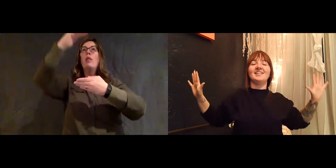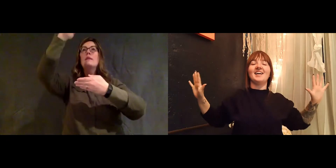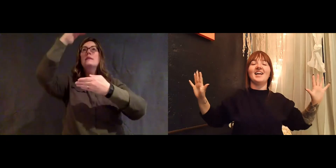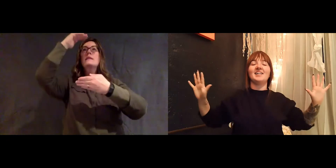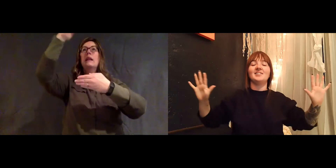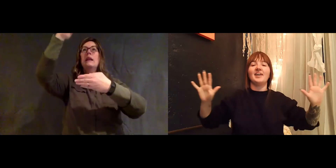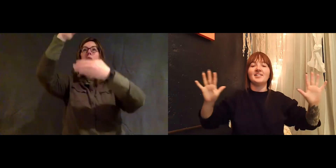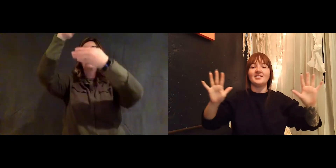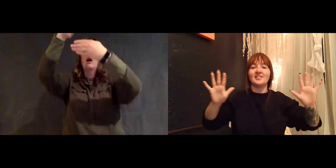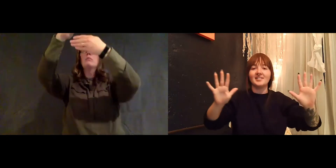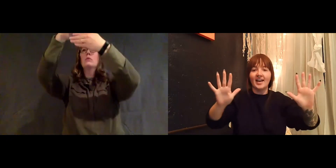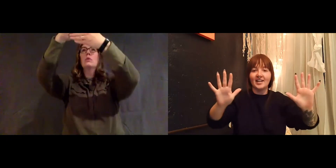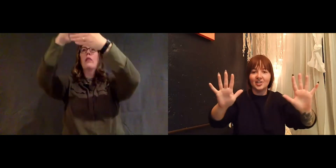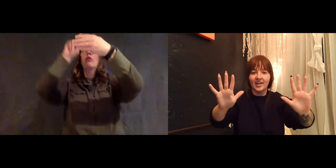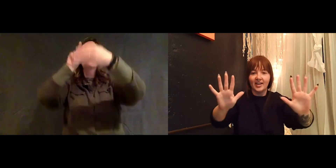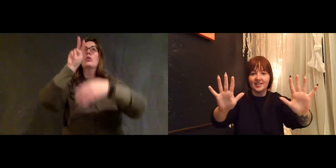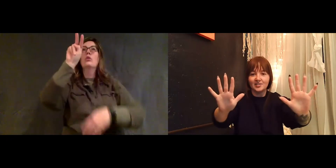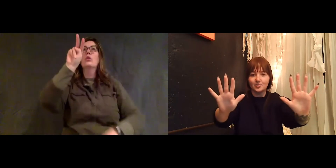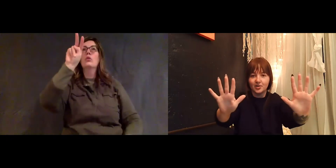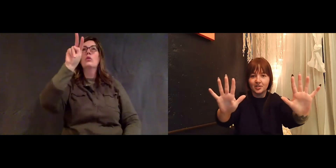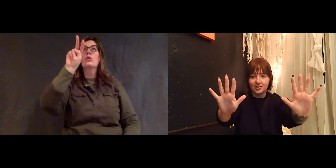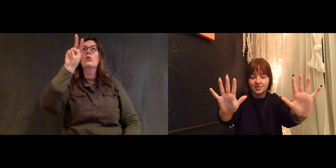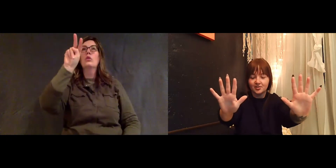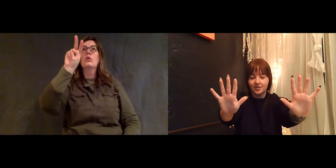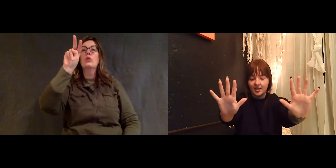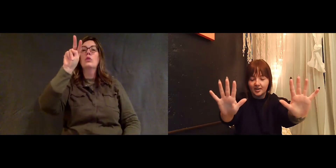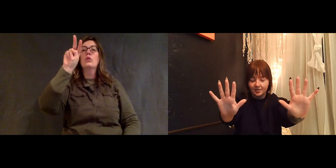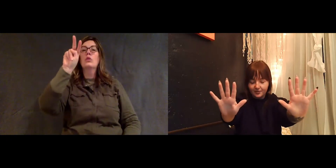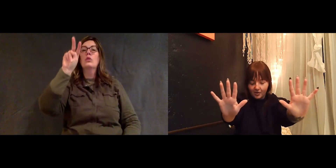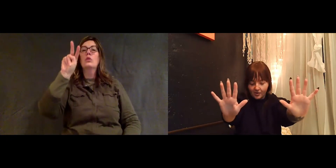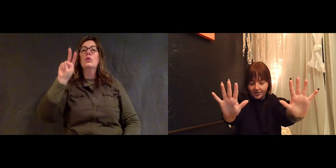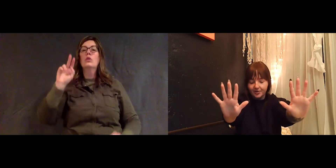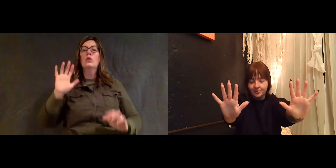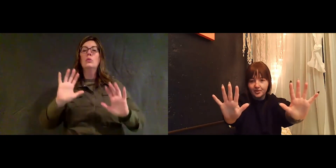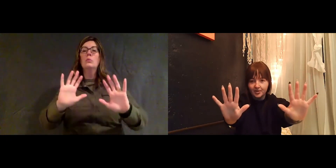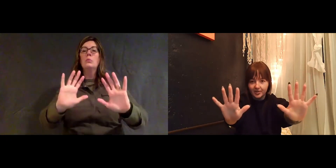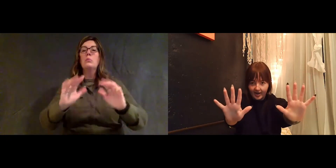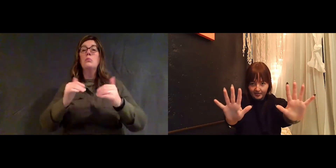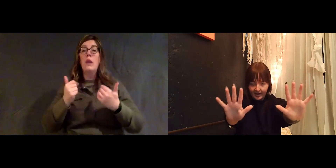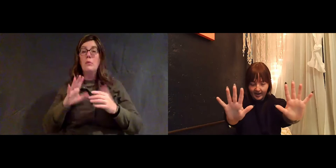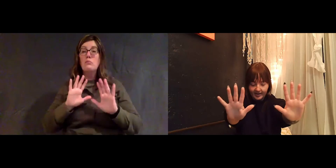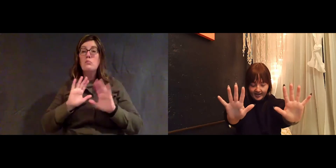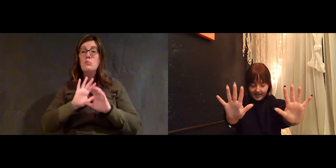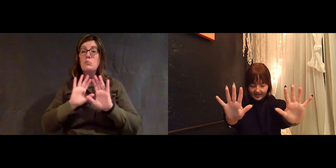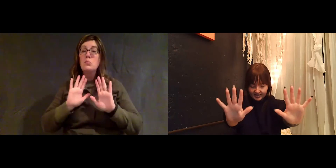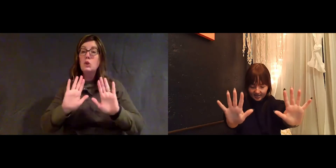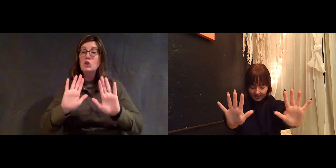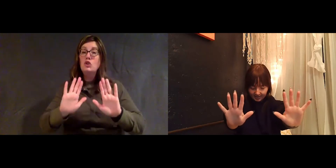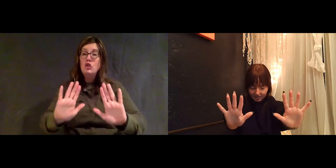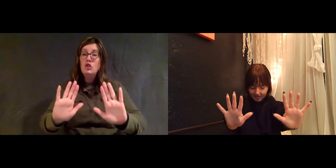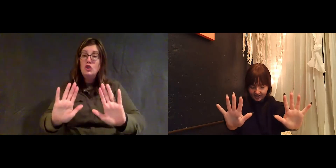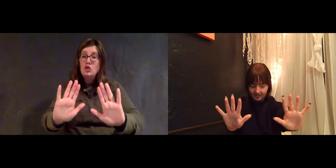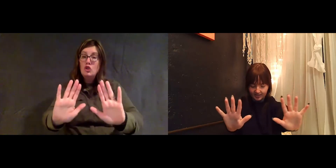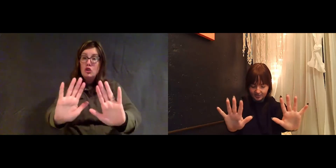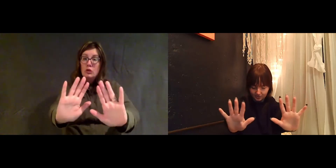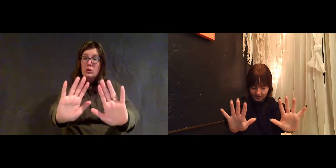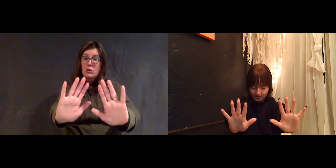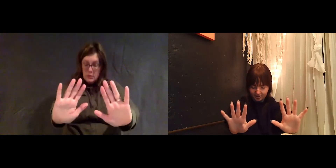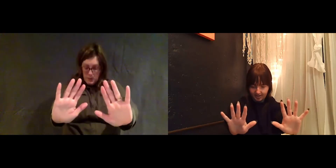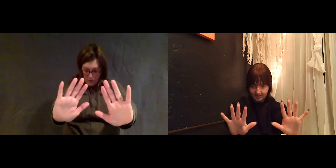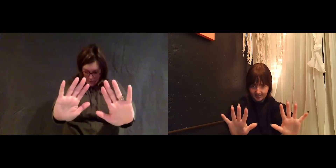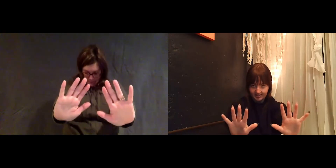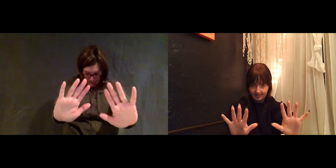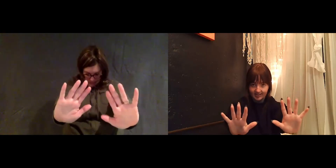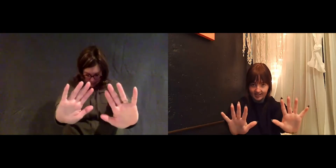And then as you exhale, send your hands toward your screen, your phone, your computer, your iPad, and then tuck your chin in toward